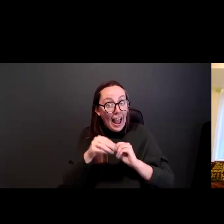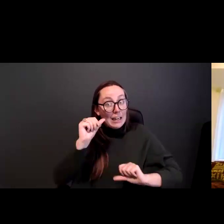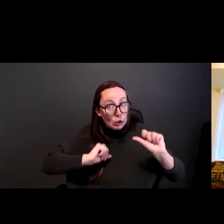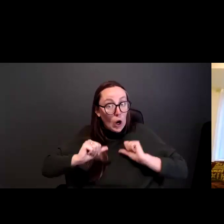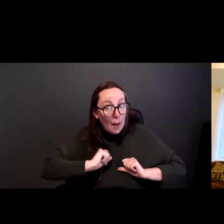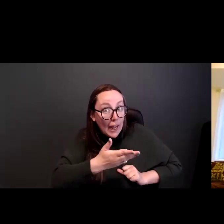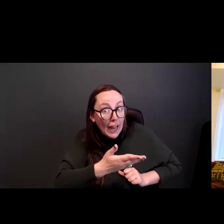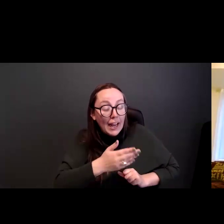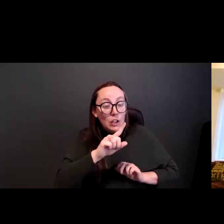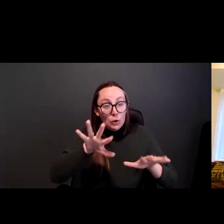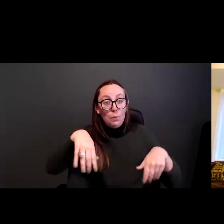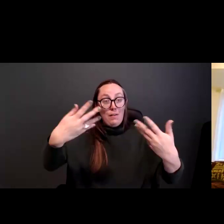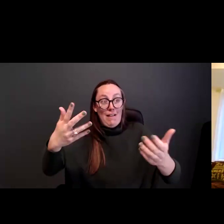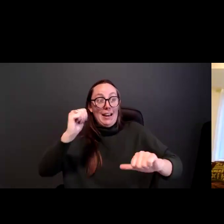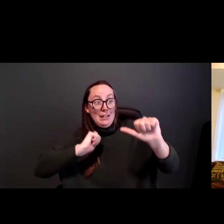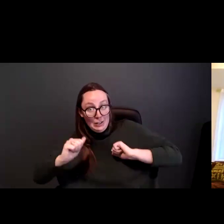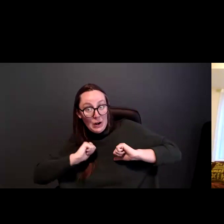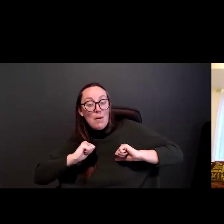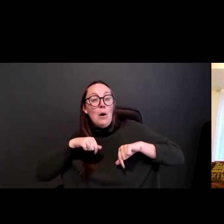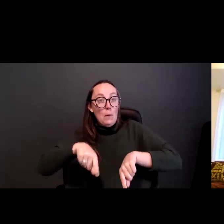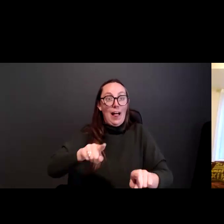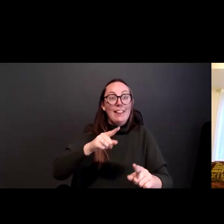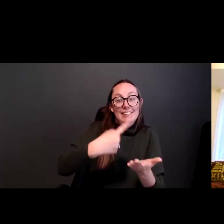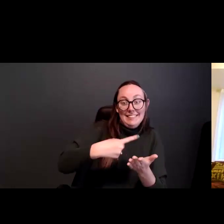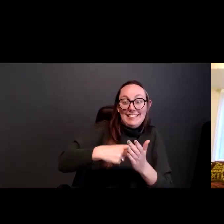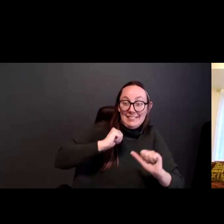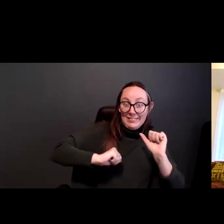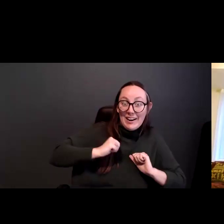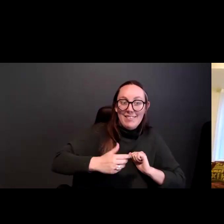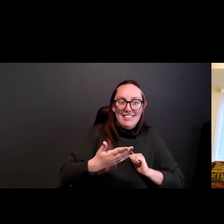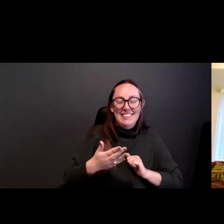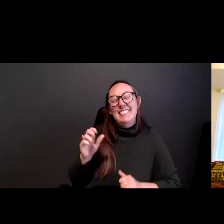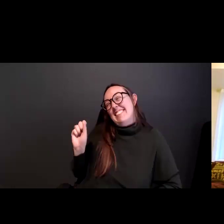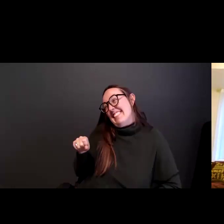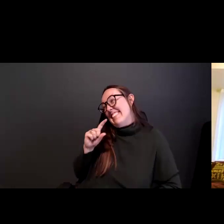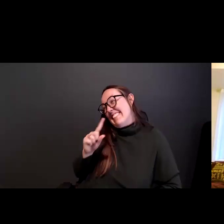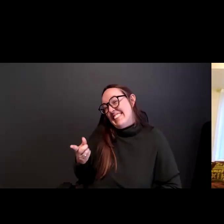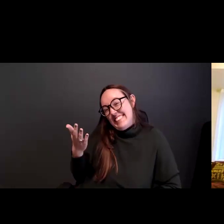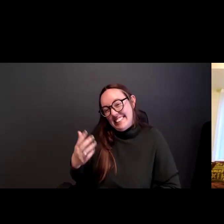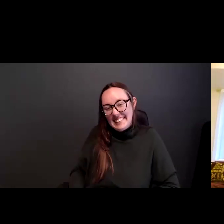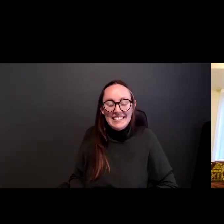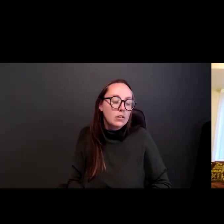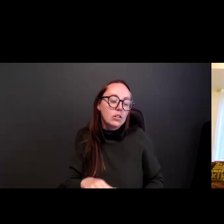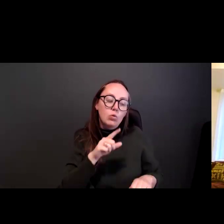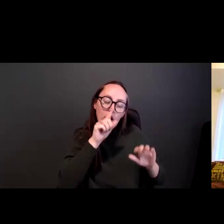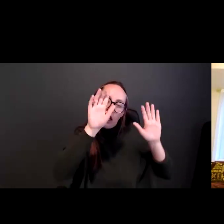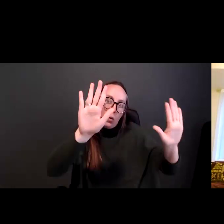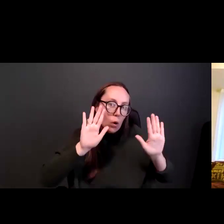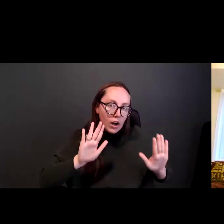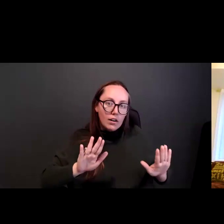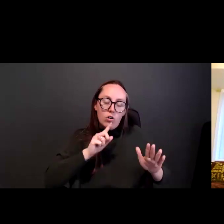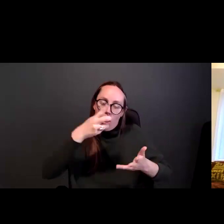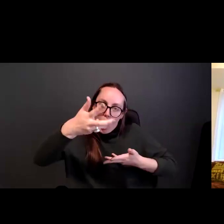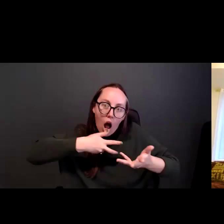talking about drama as a tool. It was great. I did. So wonderful, so engaging, and you've given us so